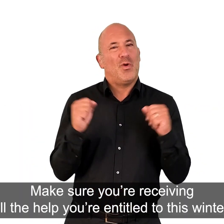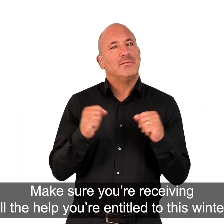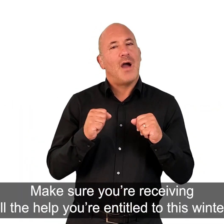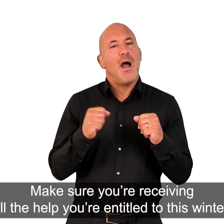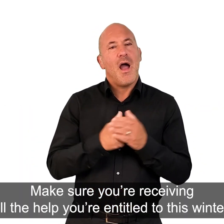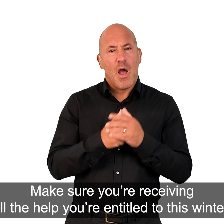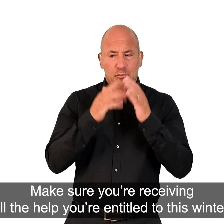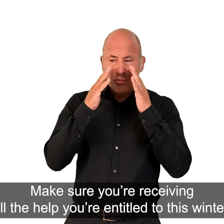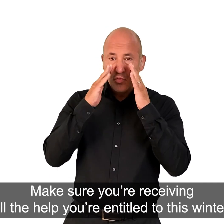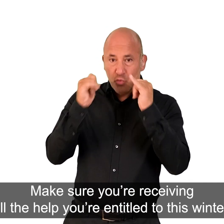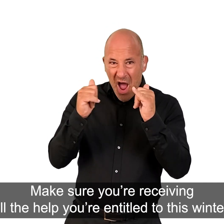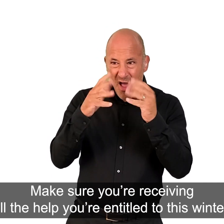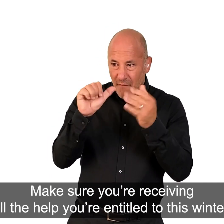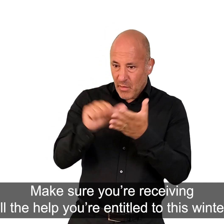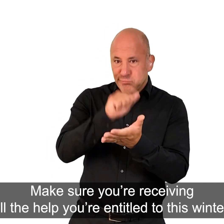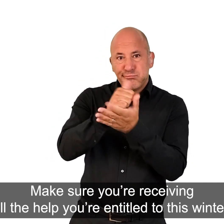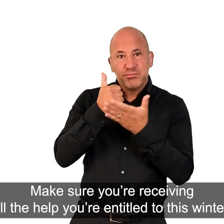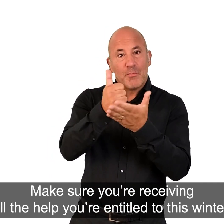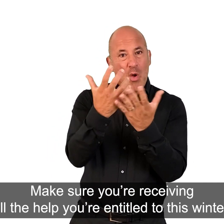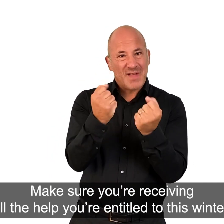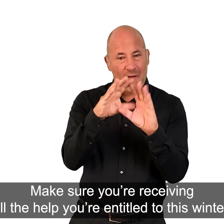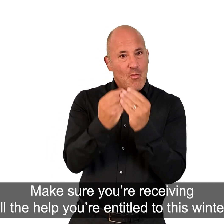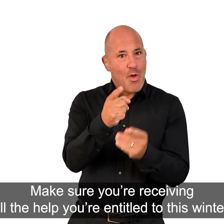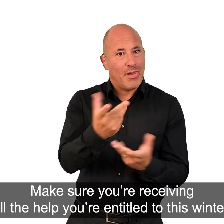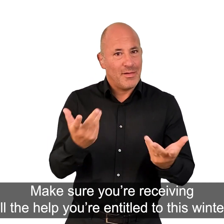Make sure you're receiving all the help you're entitled to this winter.